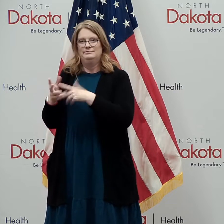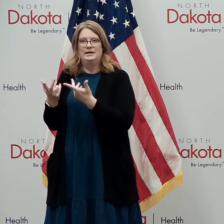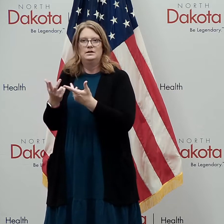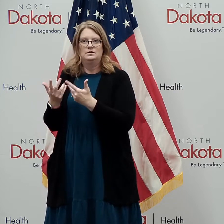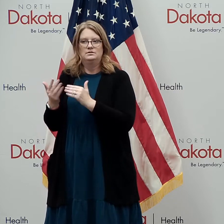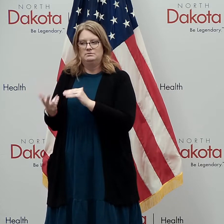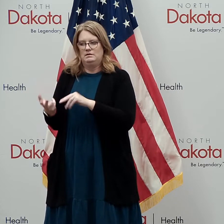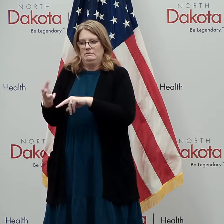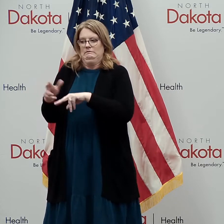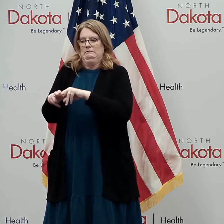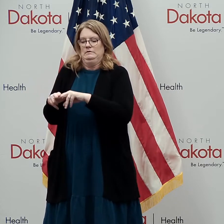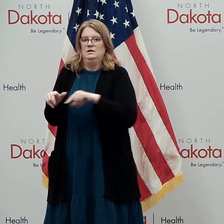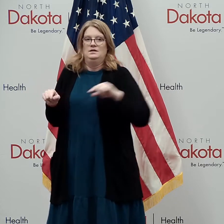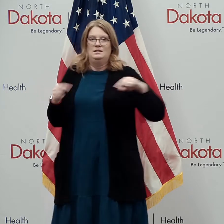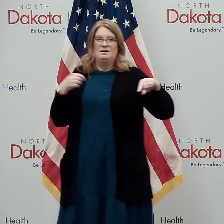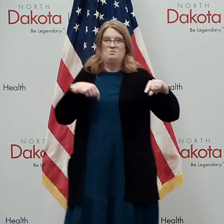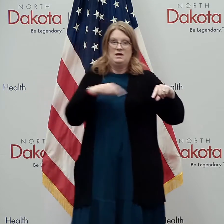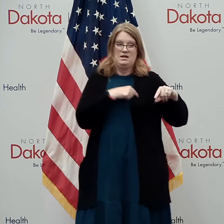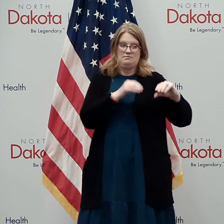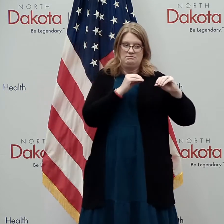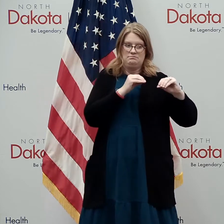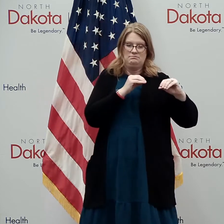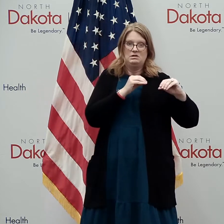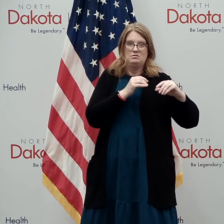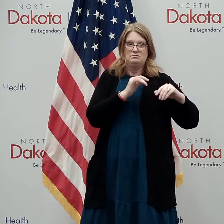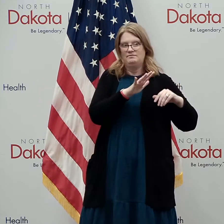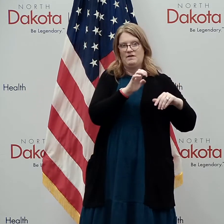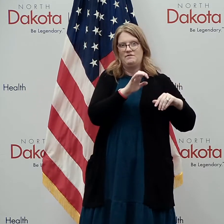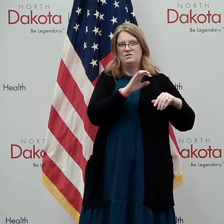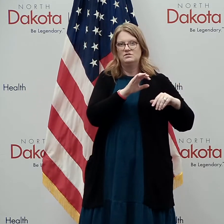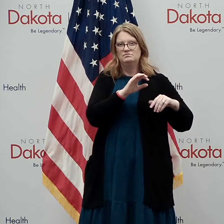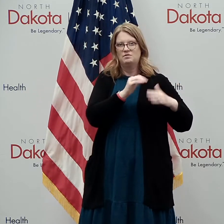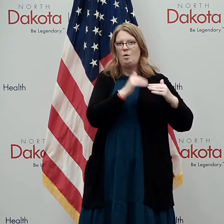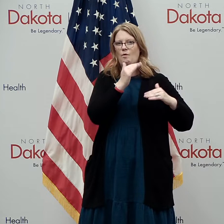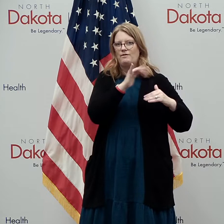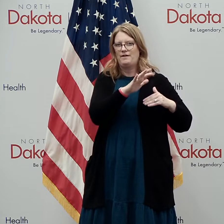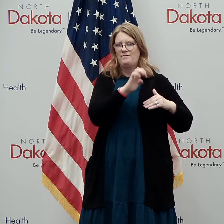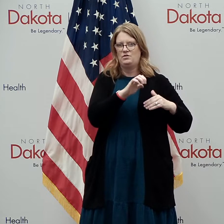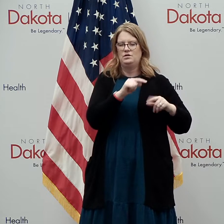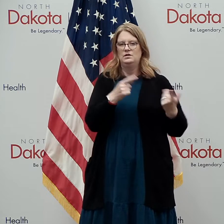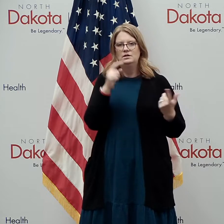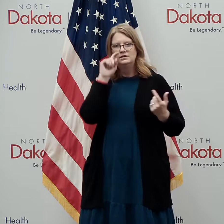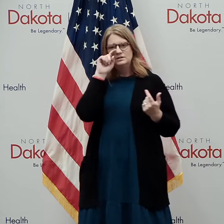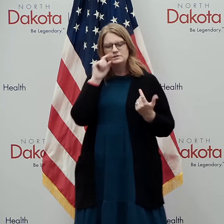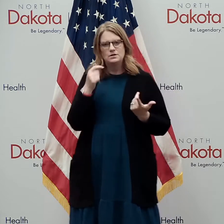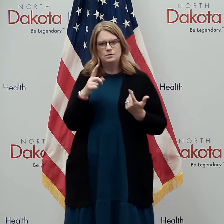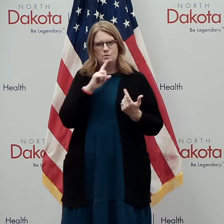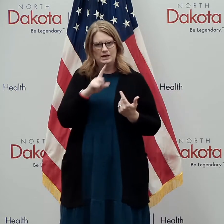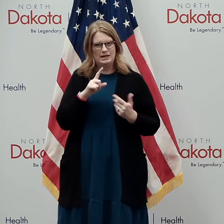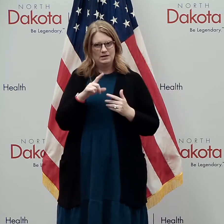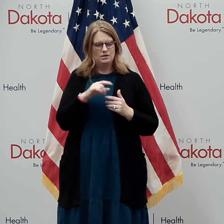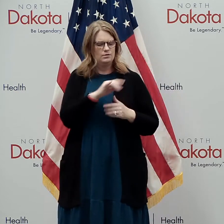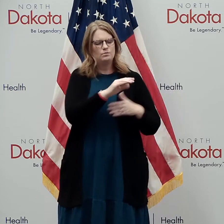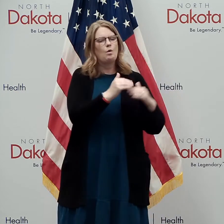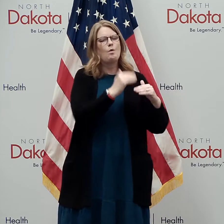ahead of where we were without it. And again, as a state, in addition to